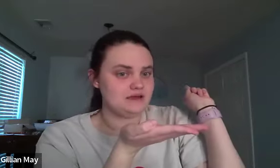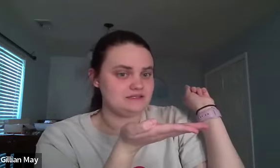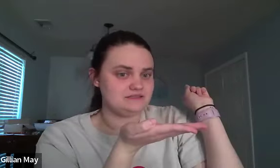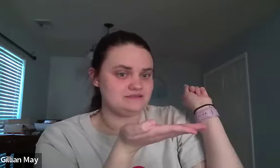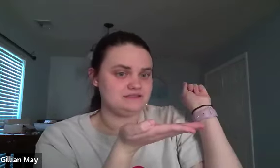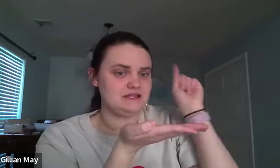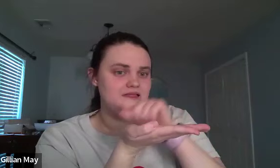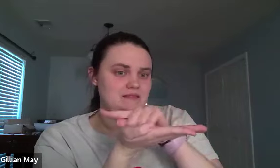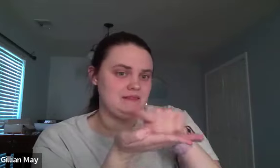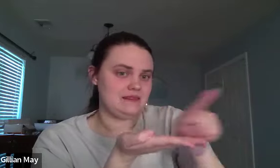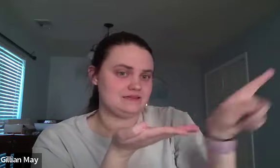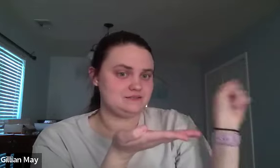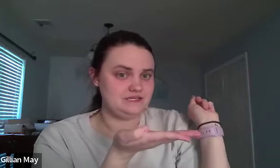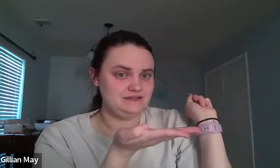behind. Last week.